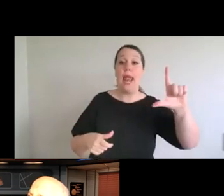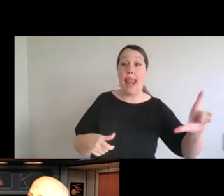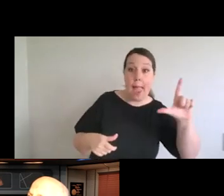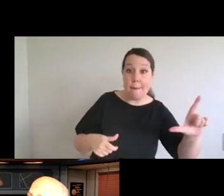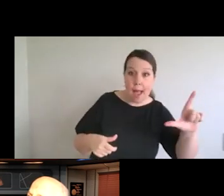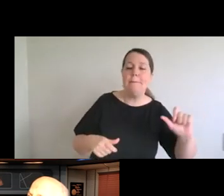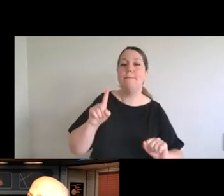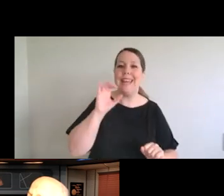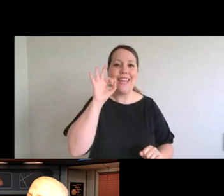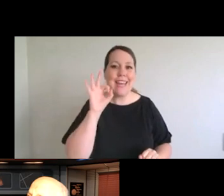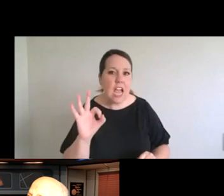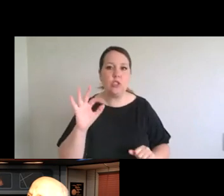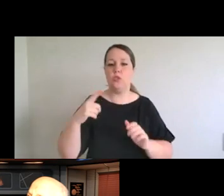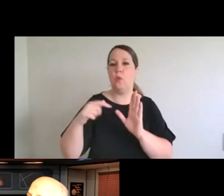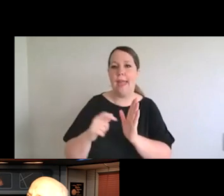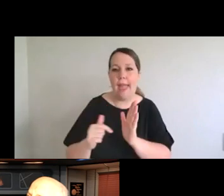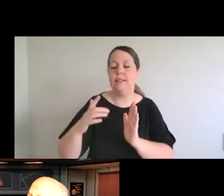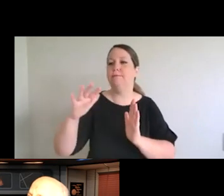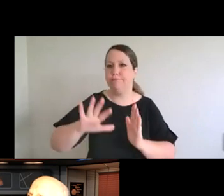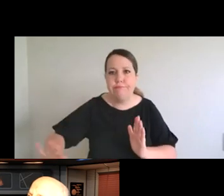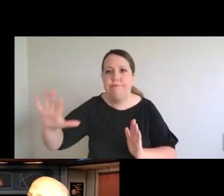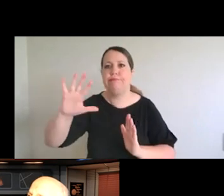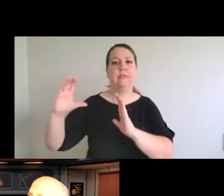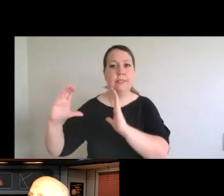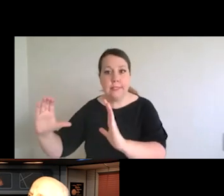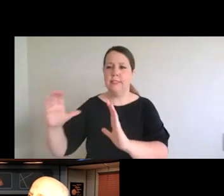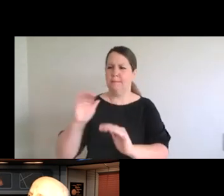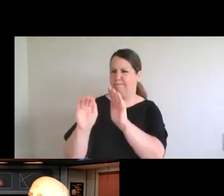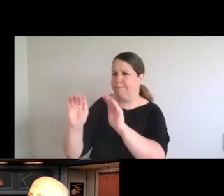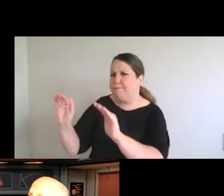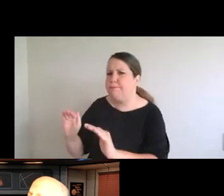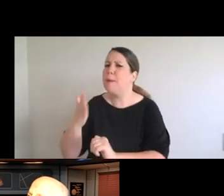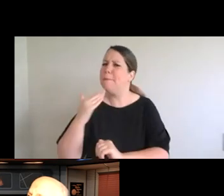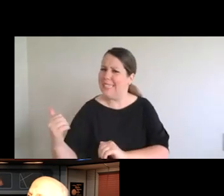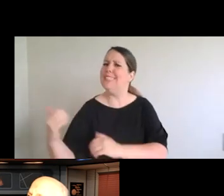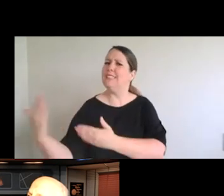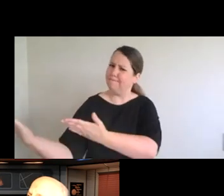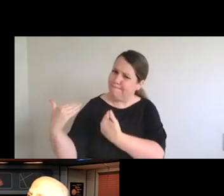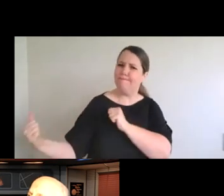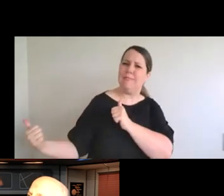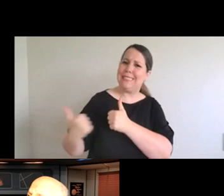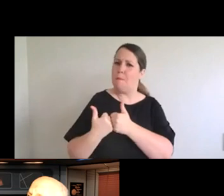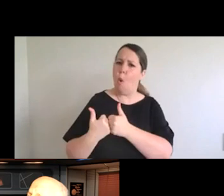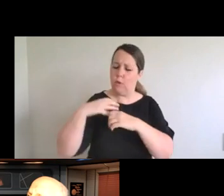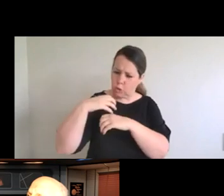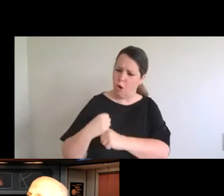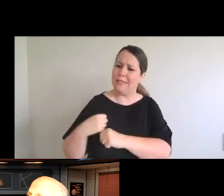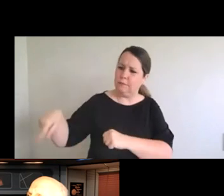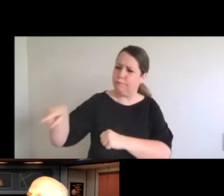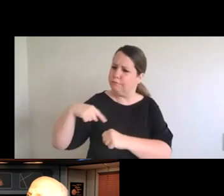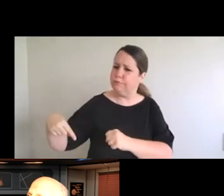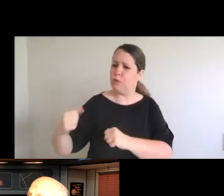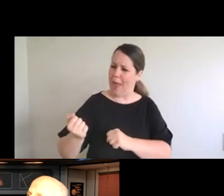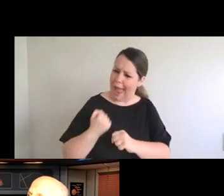Ask the opposition parties now to commit to more, ask them to commit to amendments, talk to them about the kind of principles that they need to